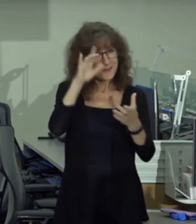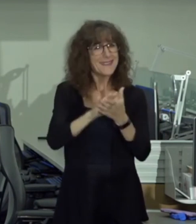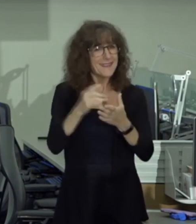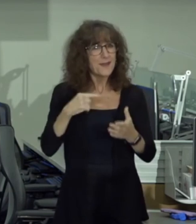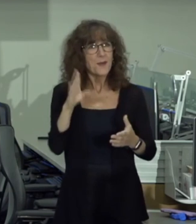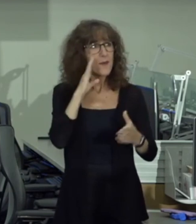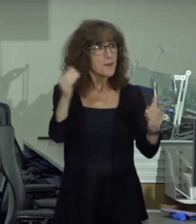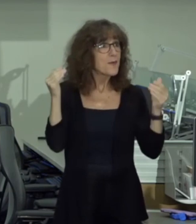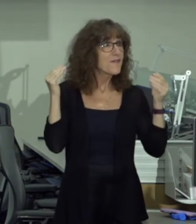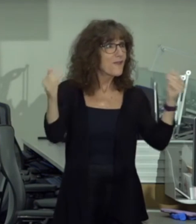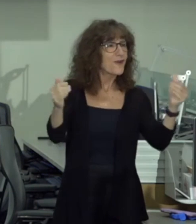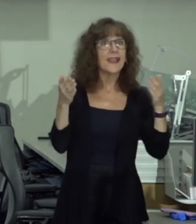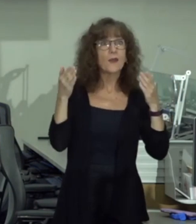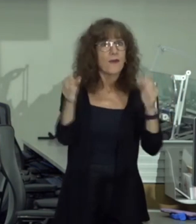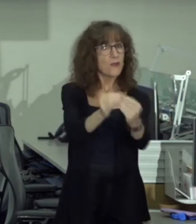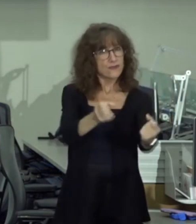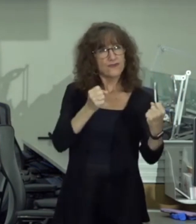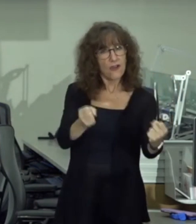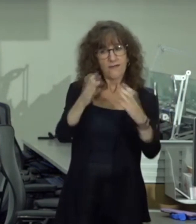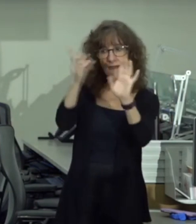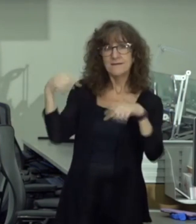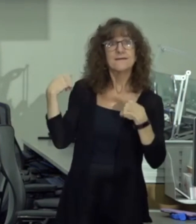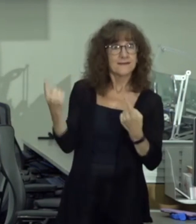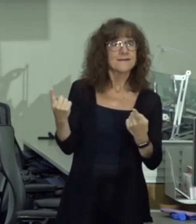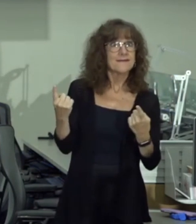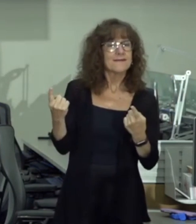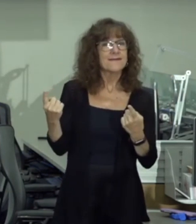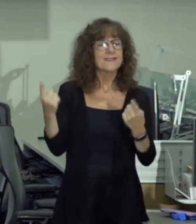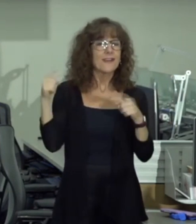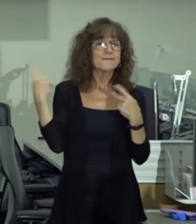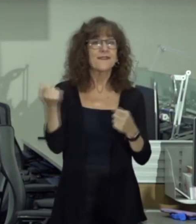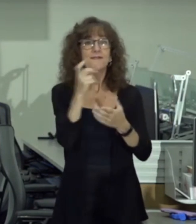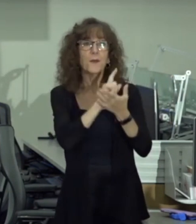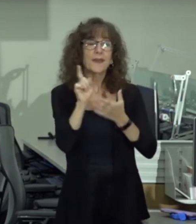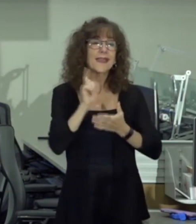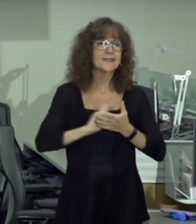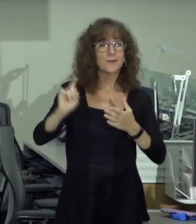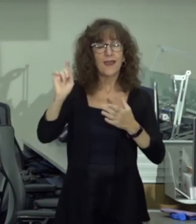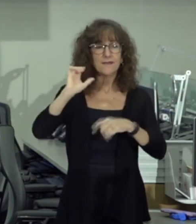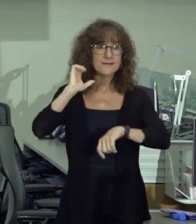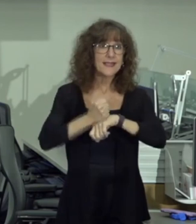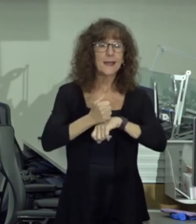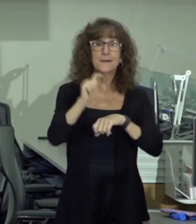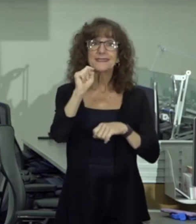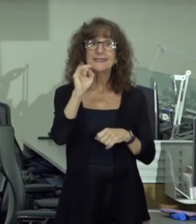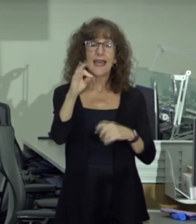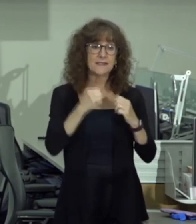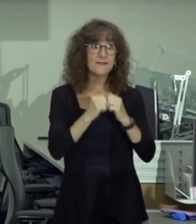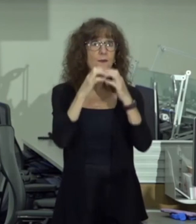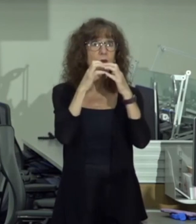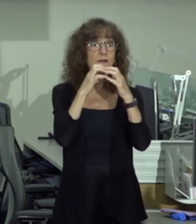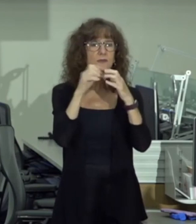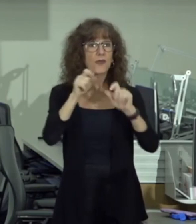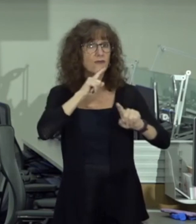to move forward in a way that is stronger than ever before. And so over the last few weeks, we have worked to create a task force that is capable